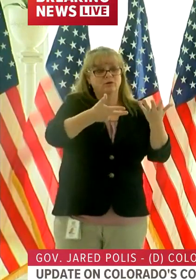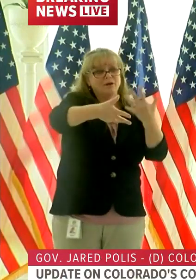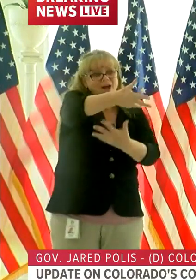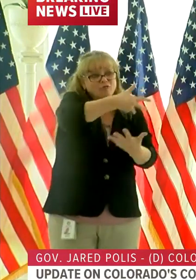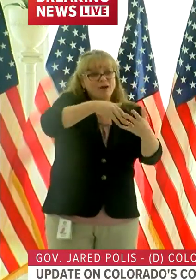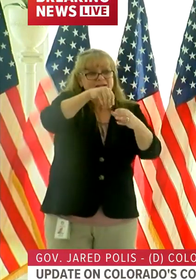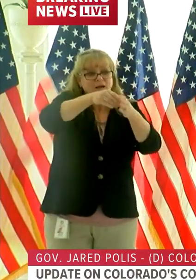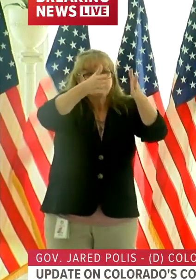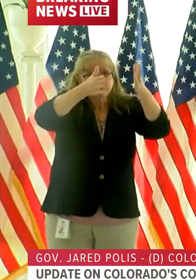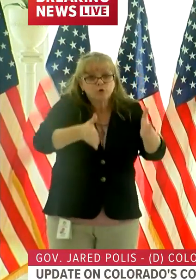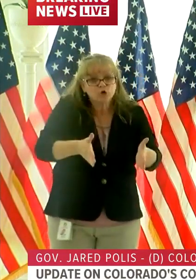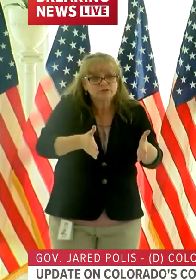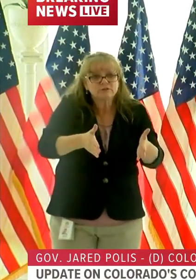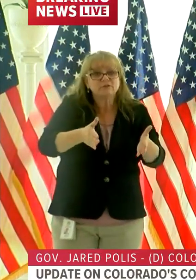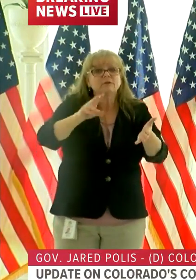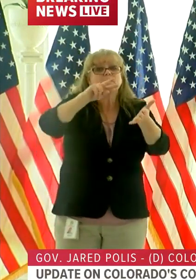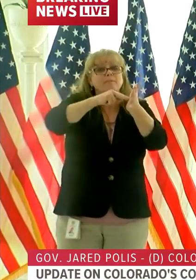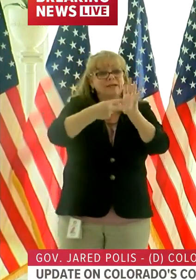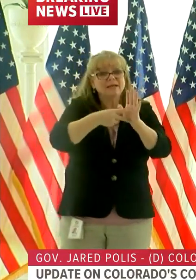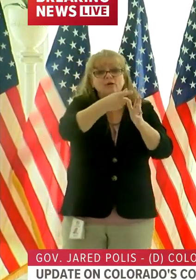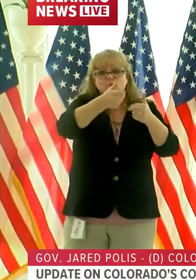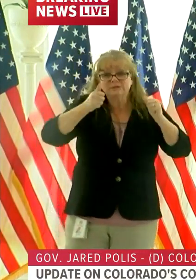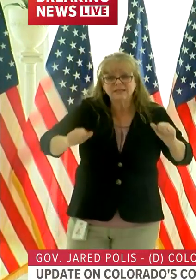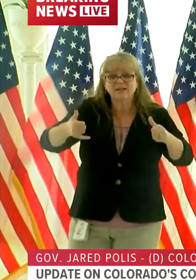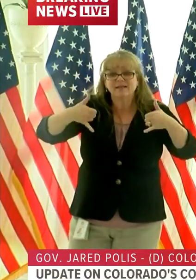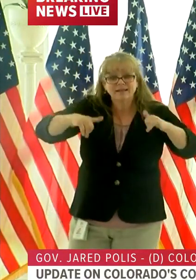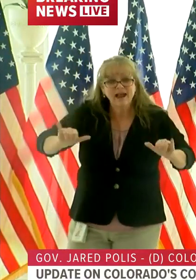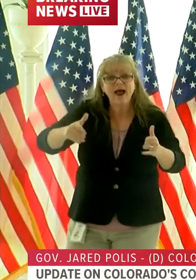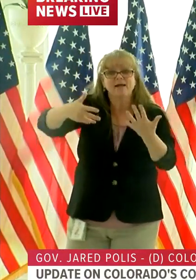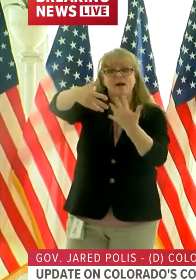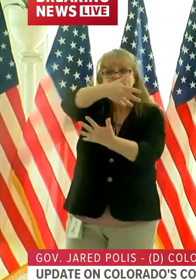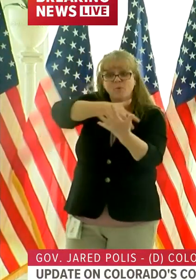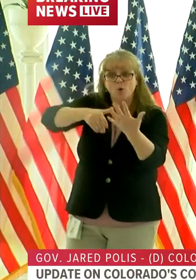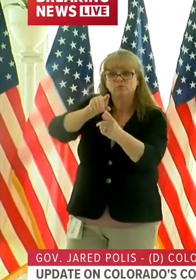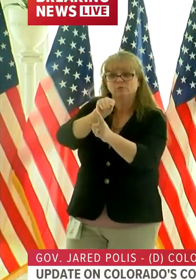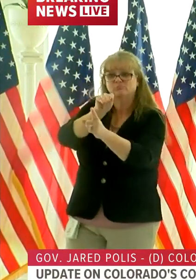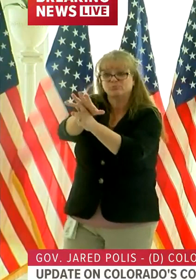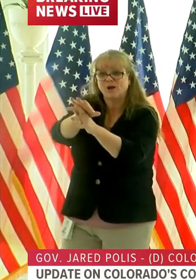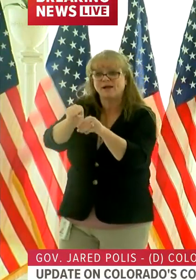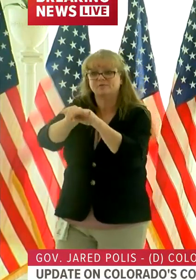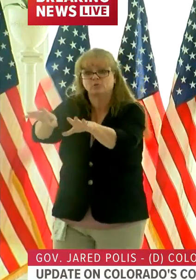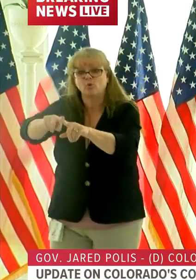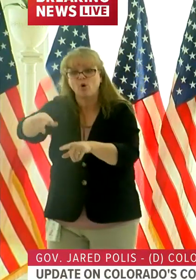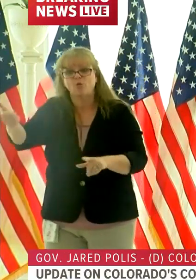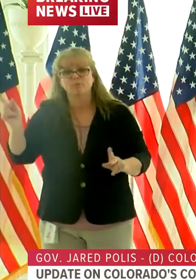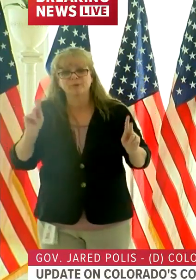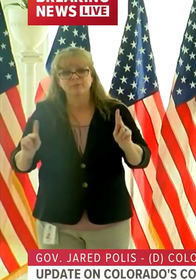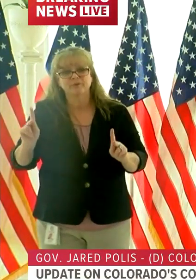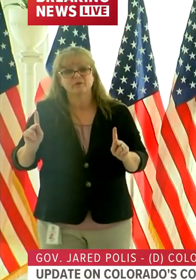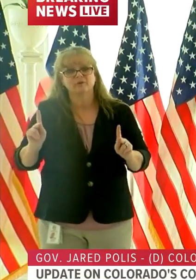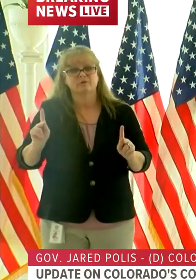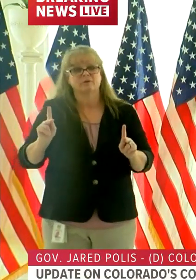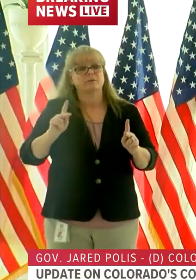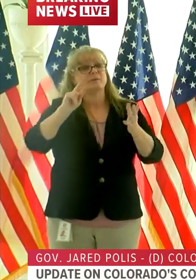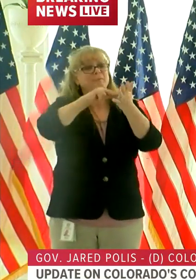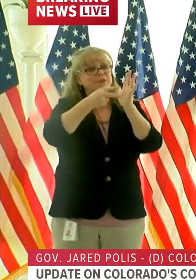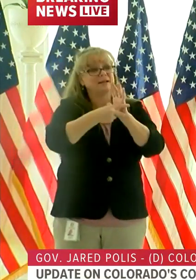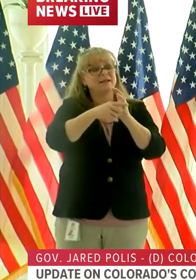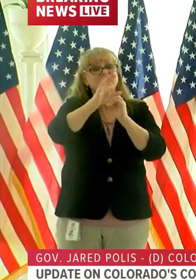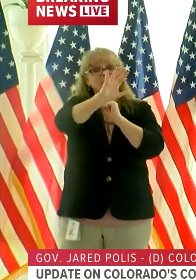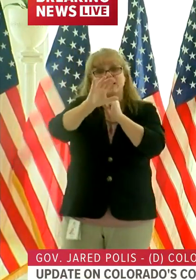these, not just the longer these horrible restrictions have to stay in place that we can't wait to end, but